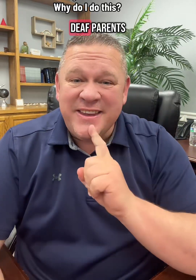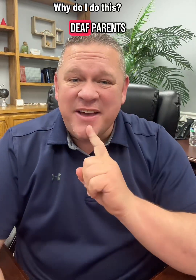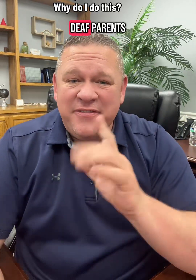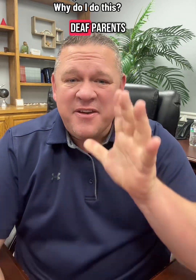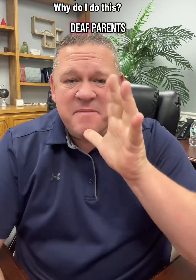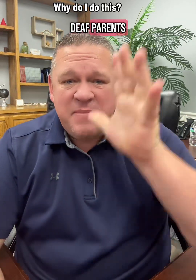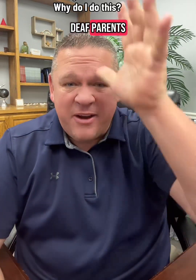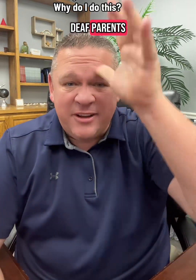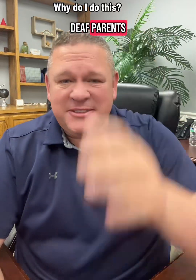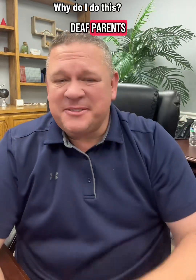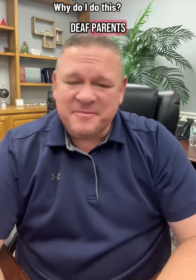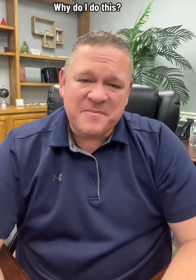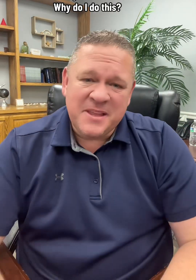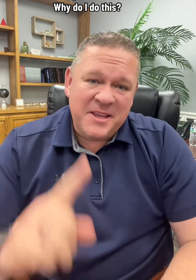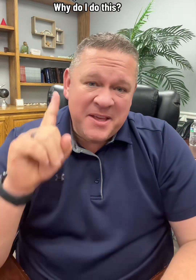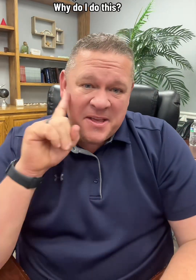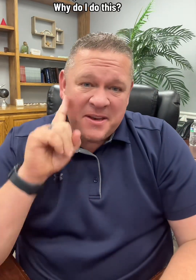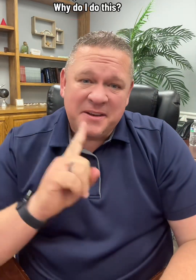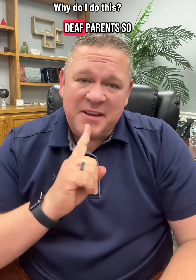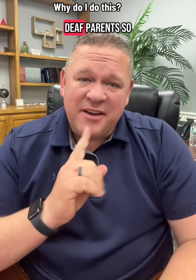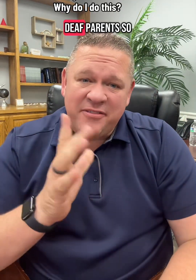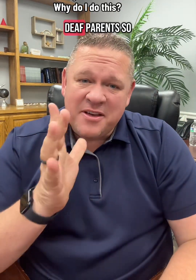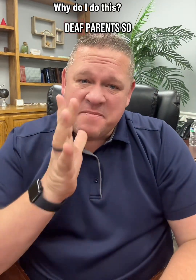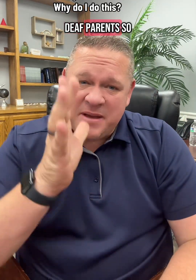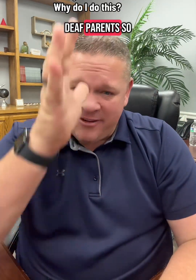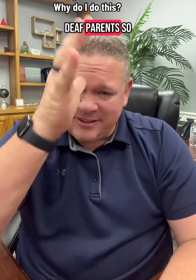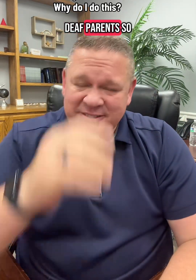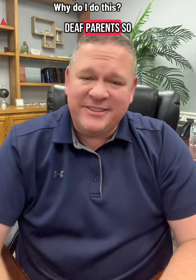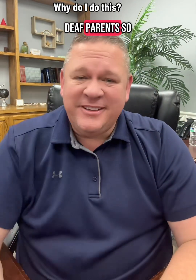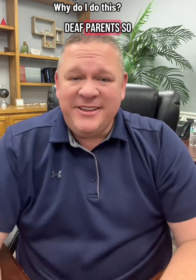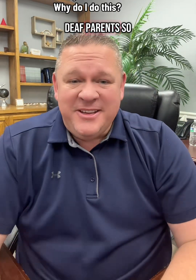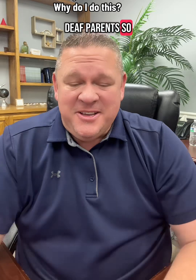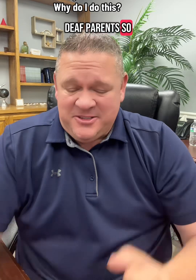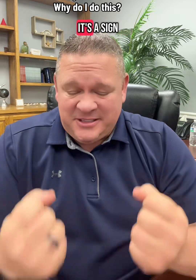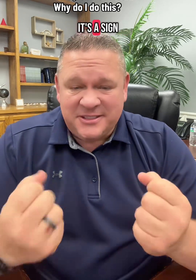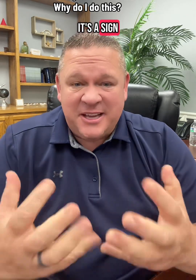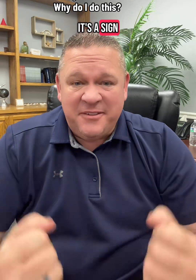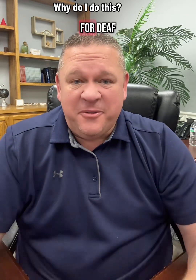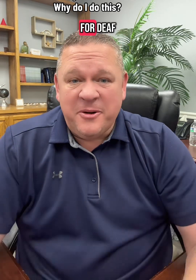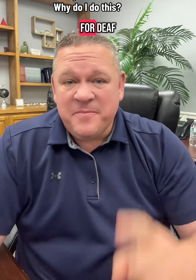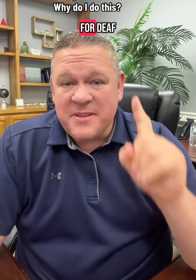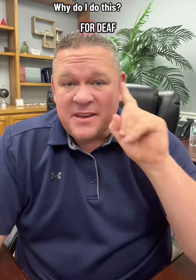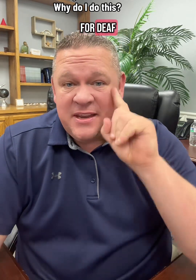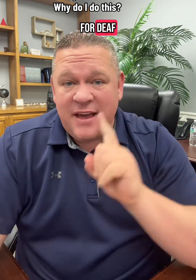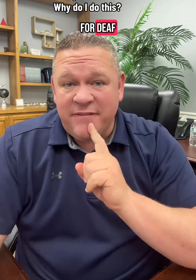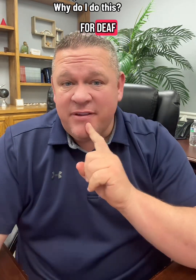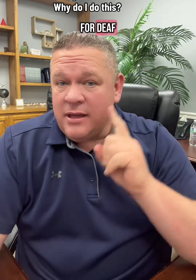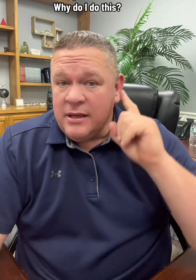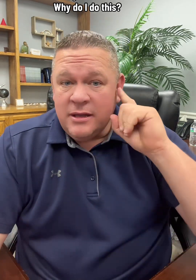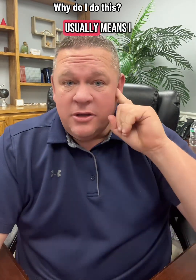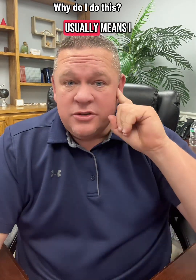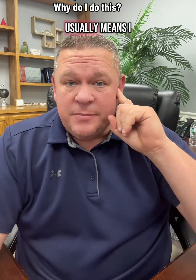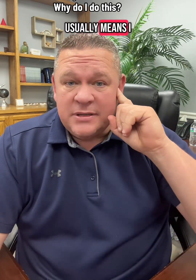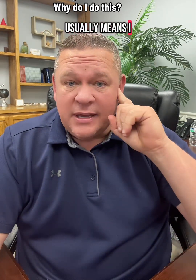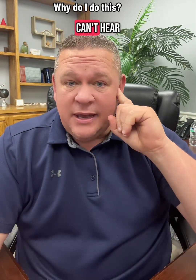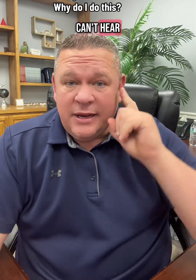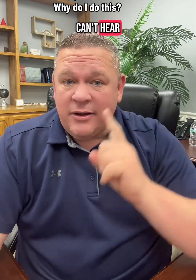Deaf parents. Deaf parents. So that's a sign for it. Deaf usually means I can't hear, I can't